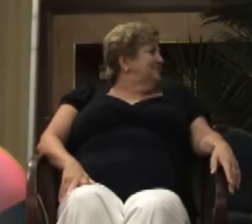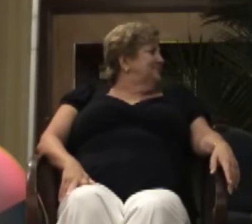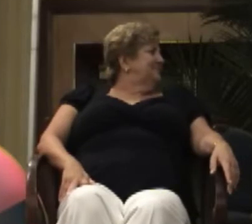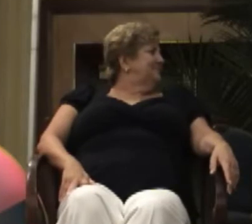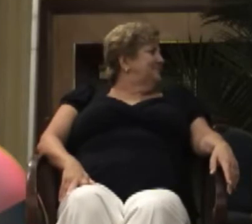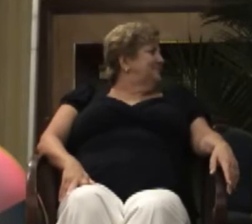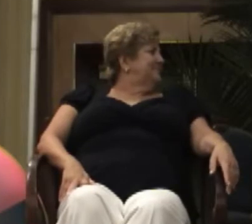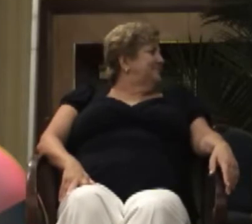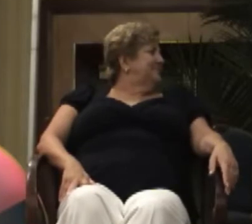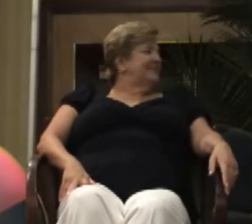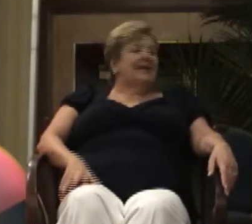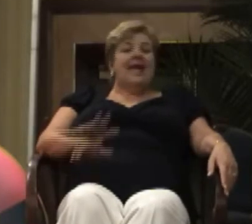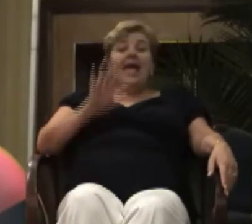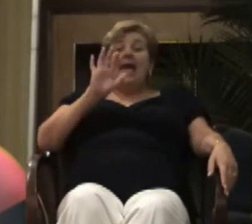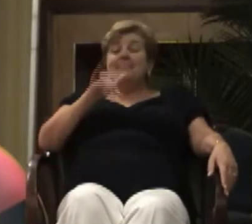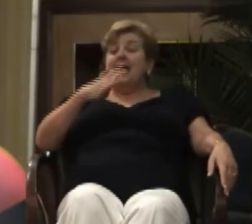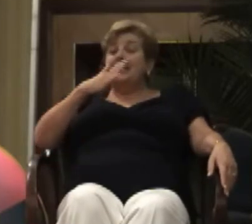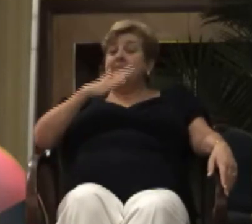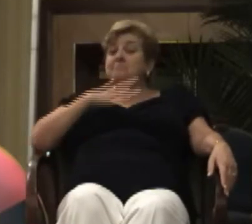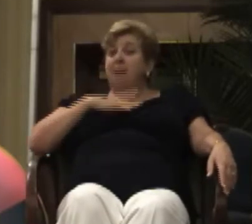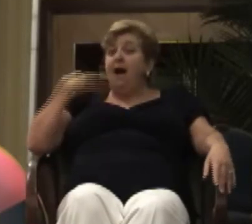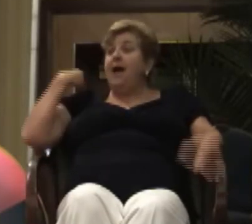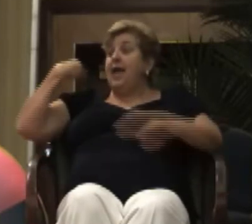That is my heritage, and it's the heritage that you've allowed me to